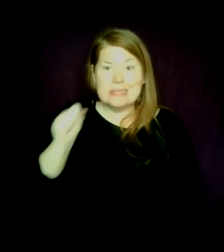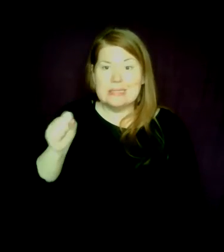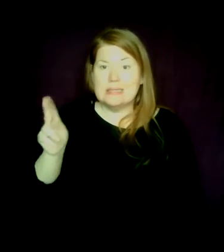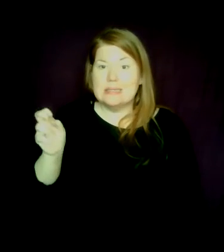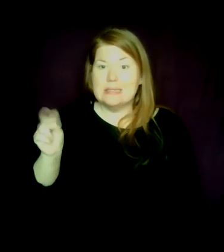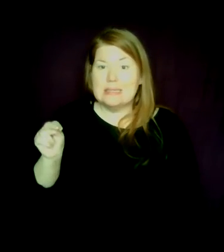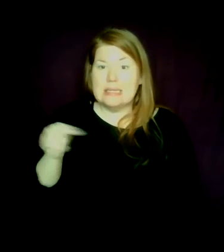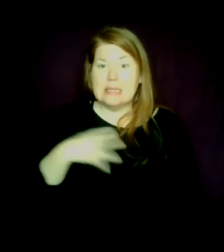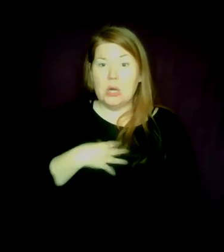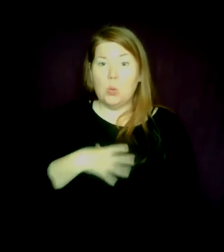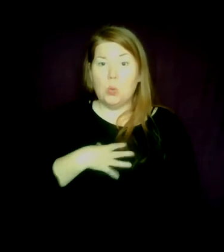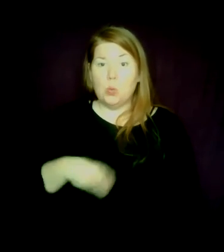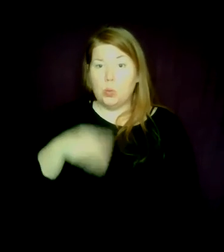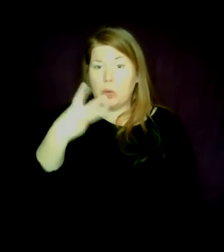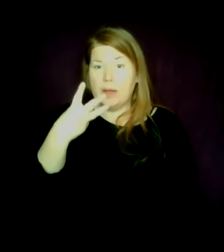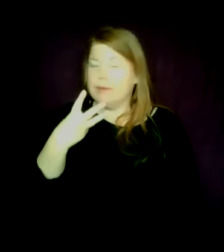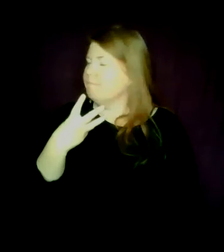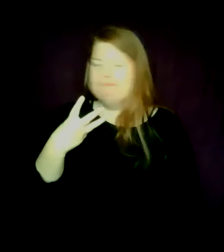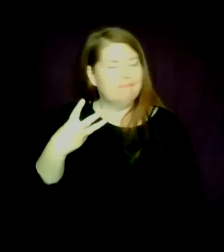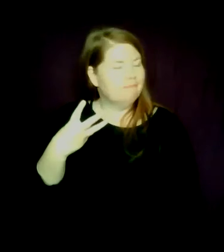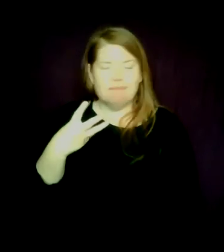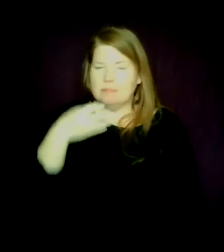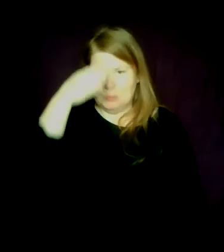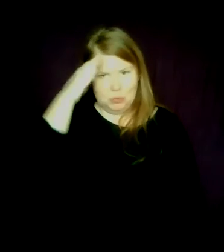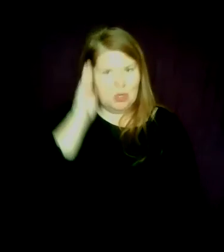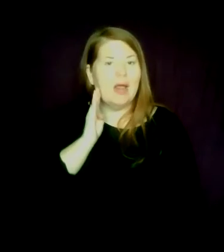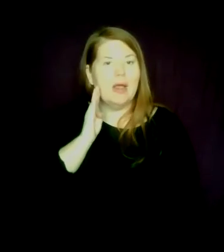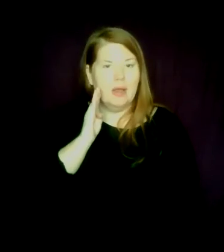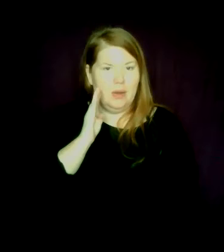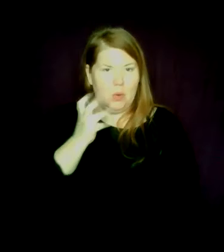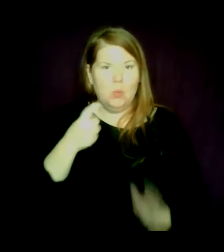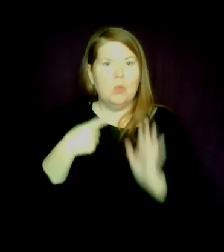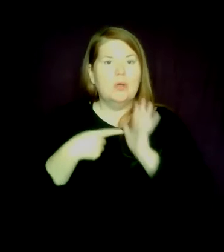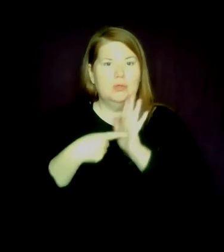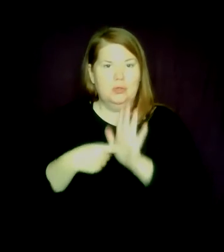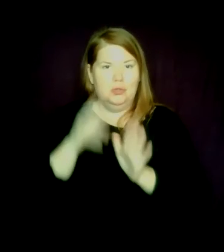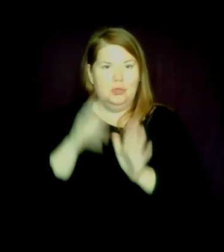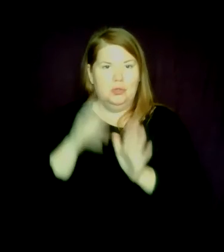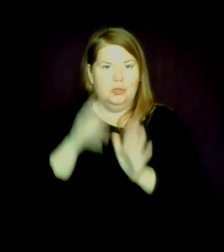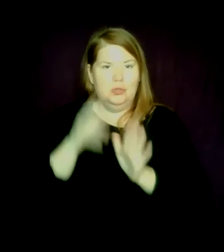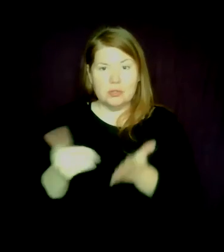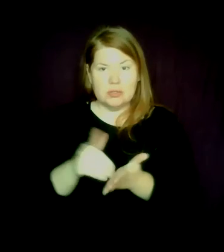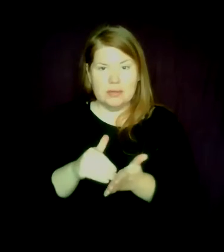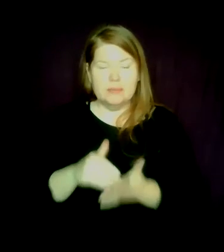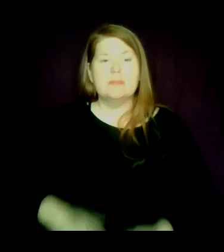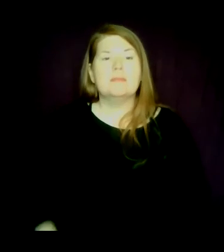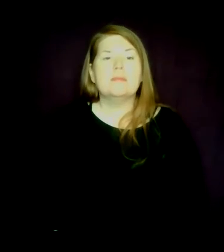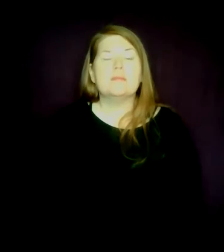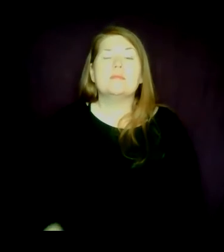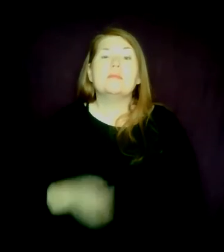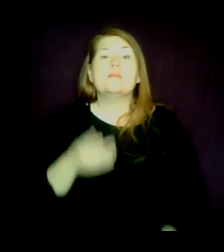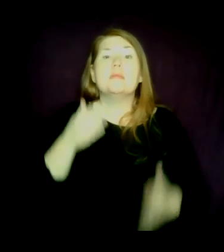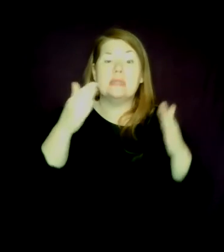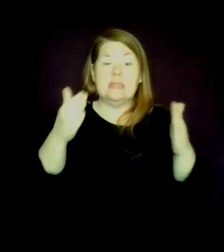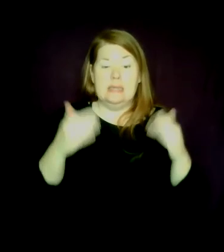be brown. I'll show you a picture of her one more time. Okay, we need to write what she